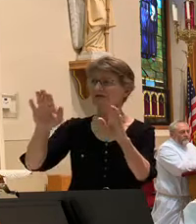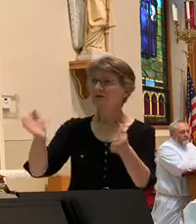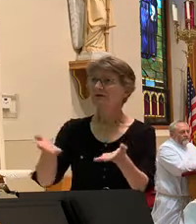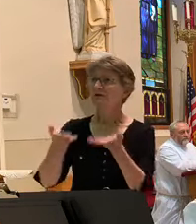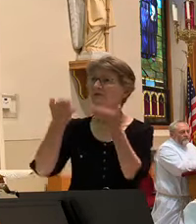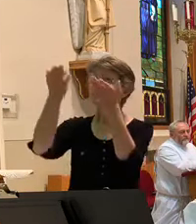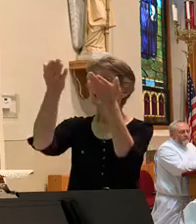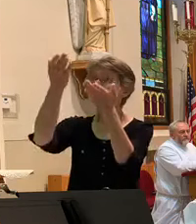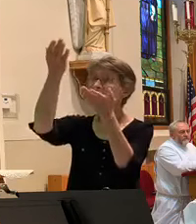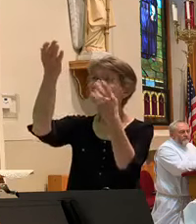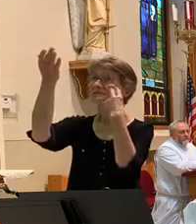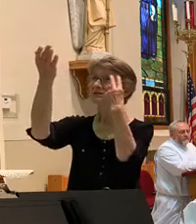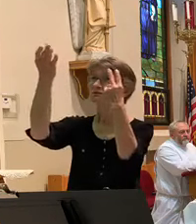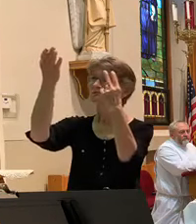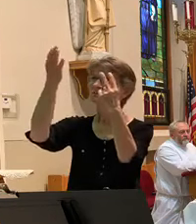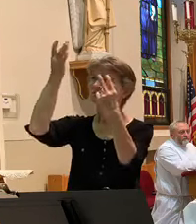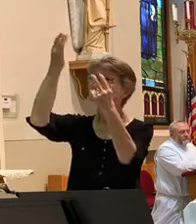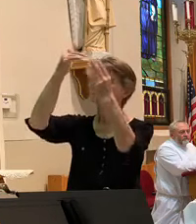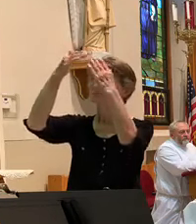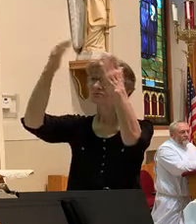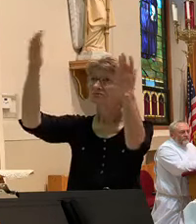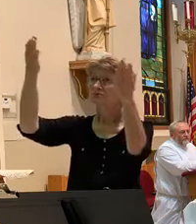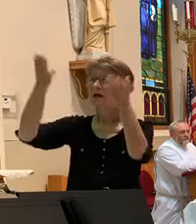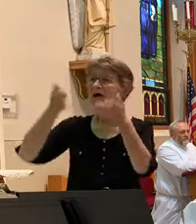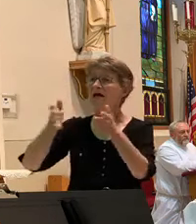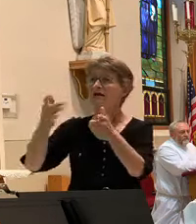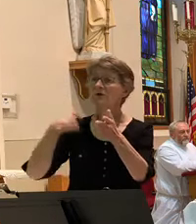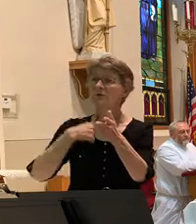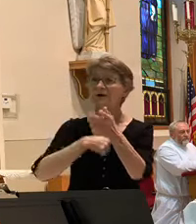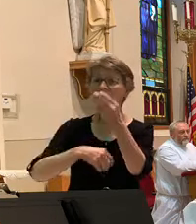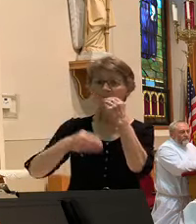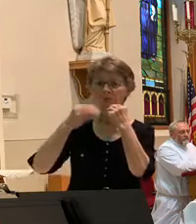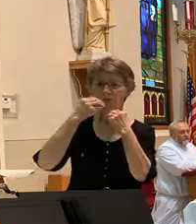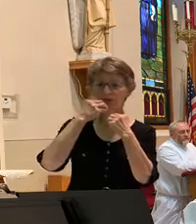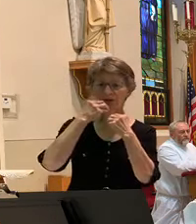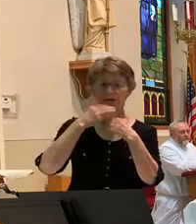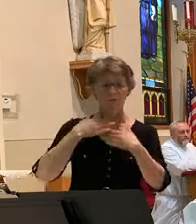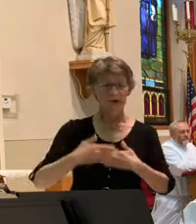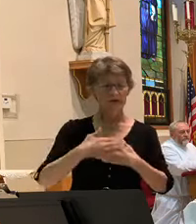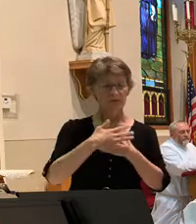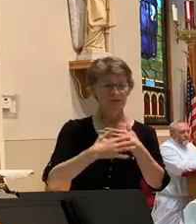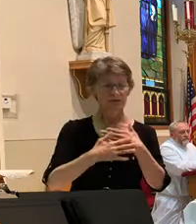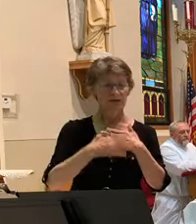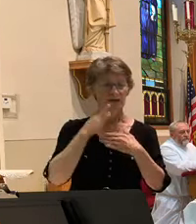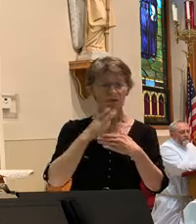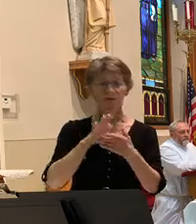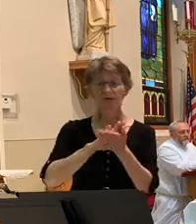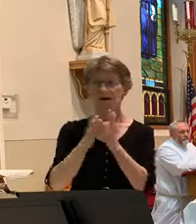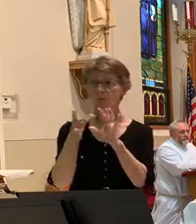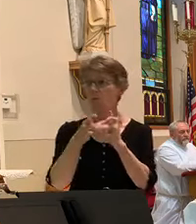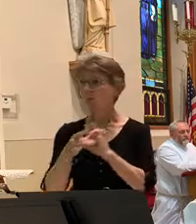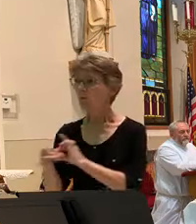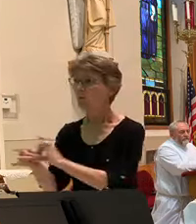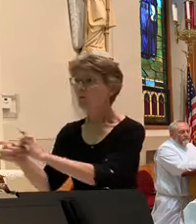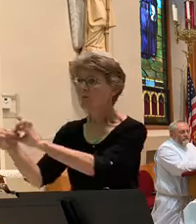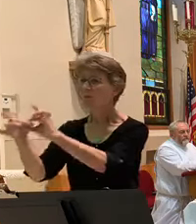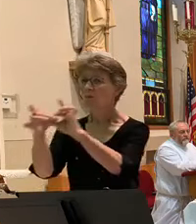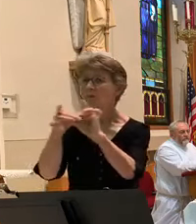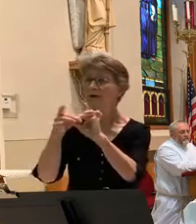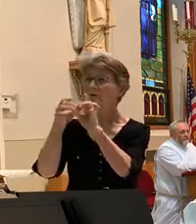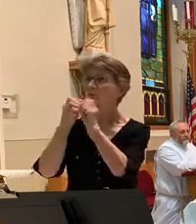who are nourished by the body and blood of your Son and filled with his Holy Spirit may become one body, one spirit in